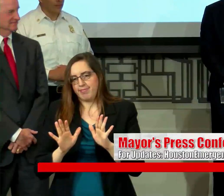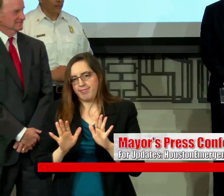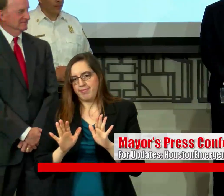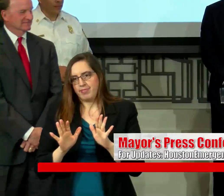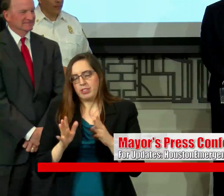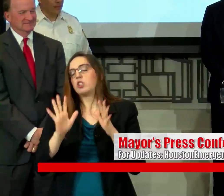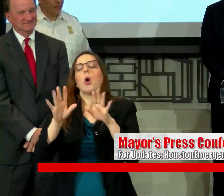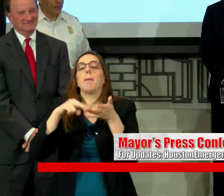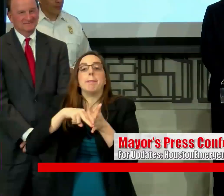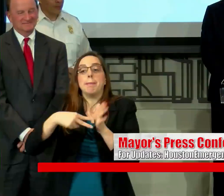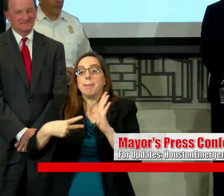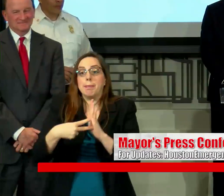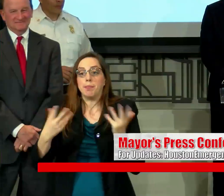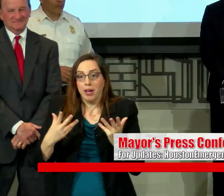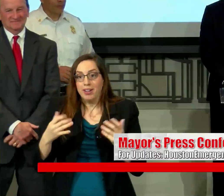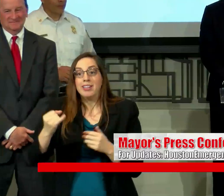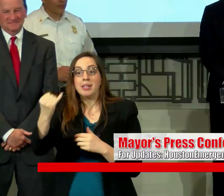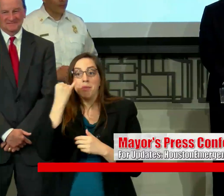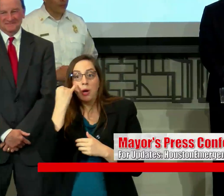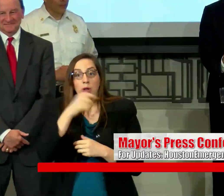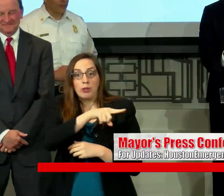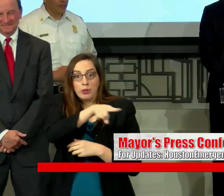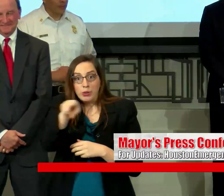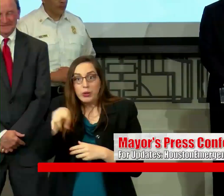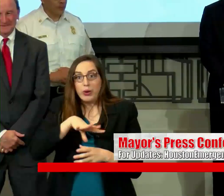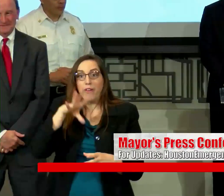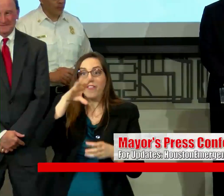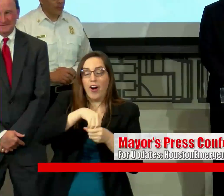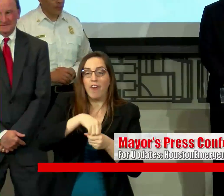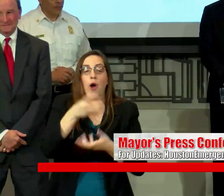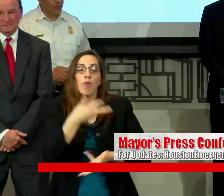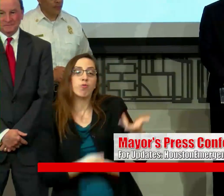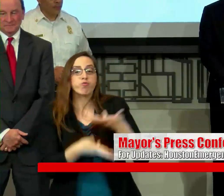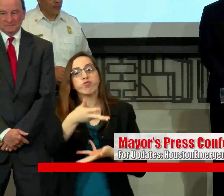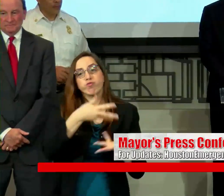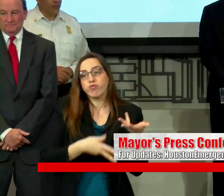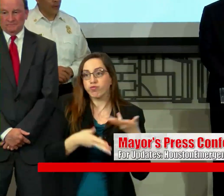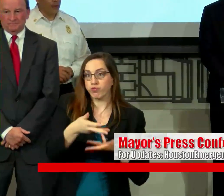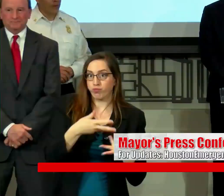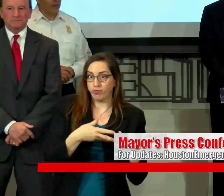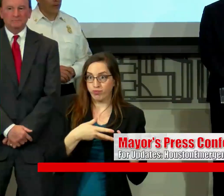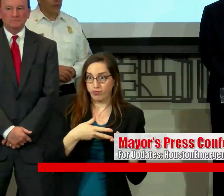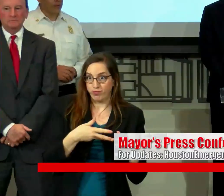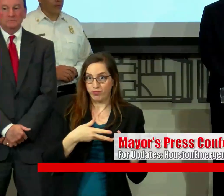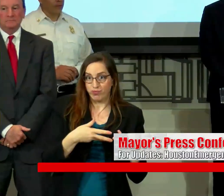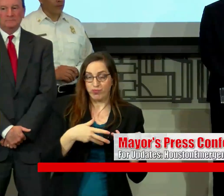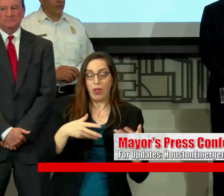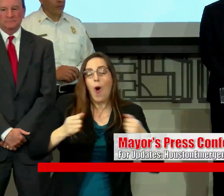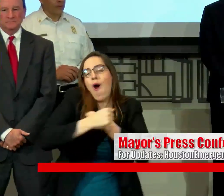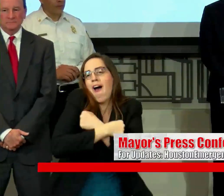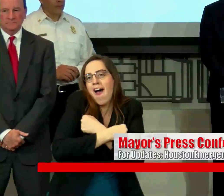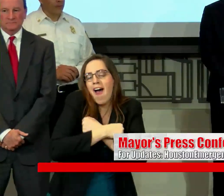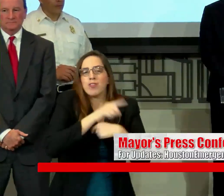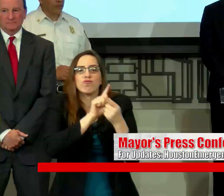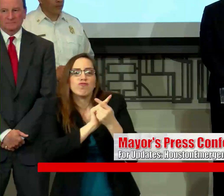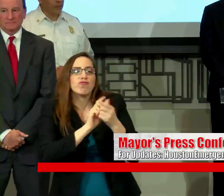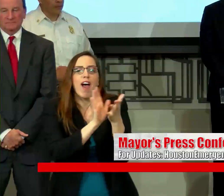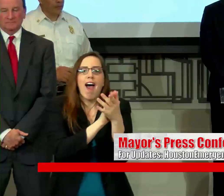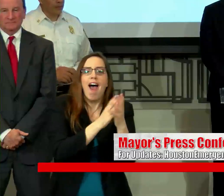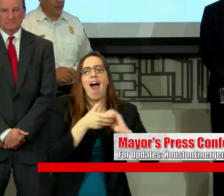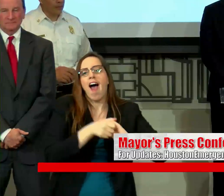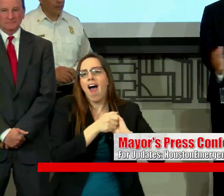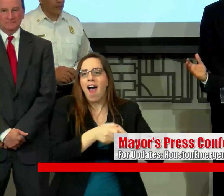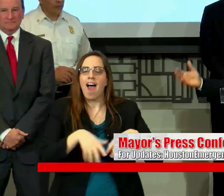And what we're saying, if you're engaging in socializing, hugging, hand